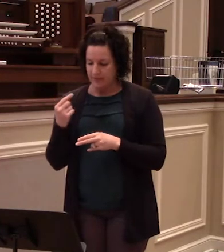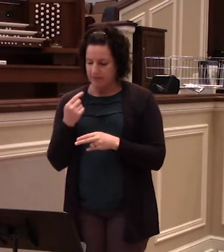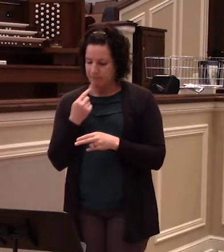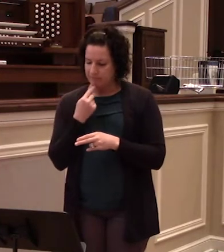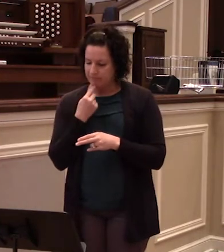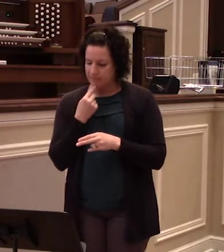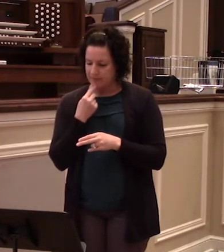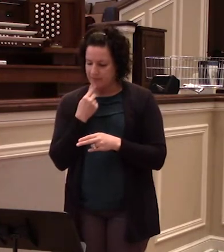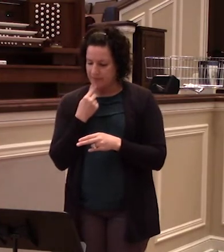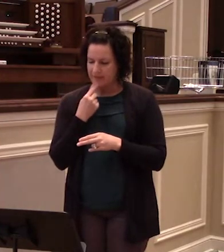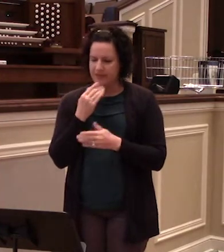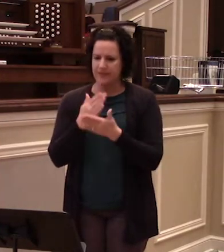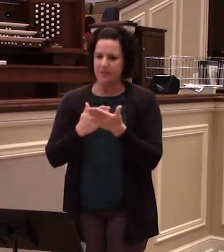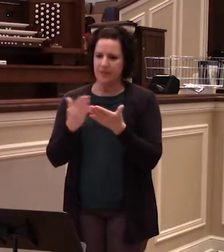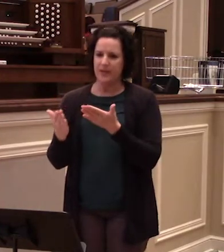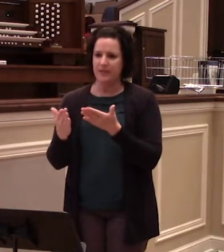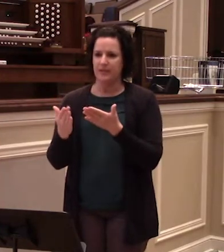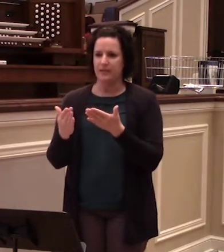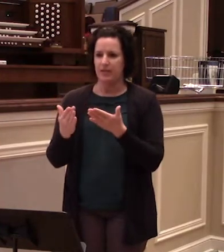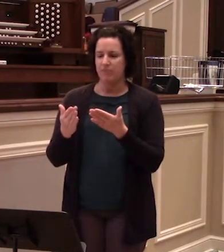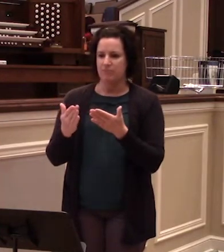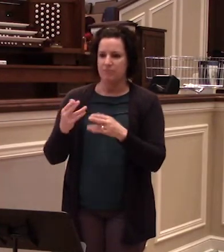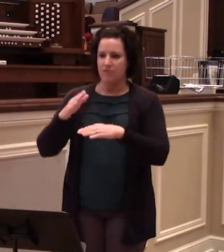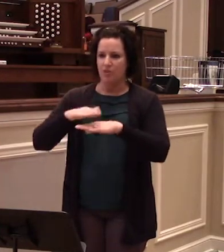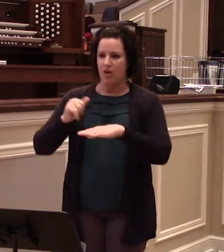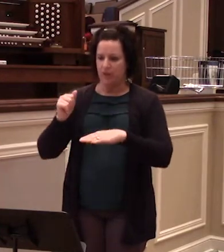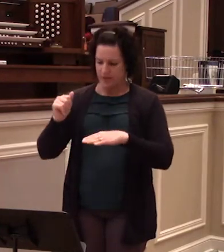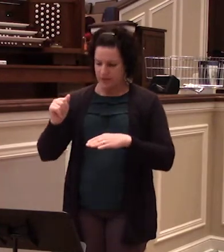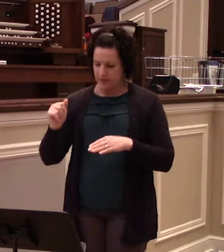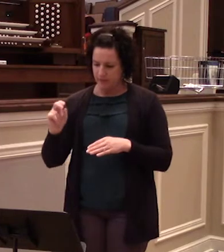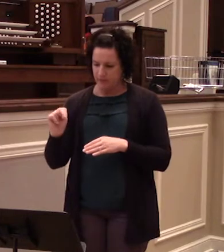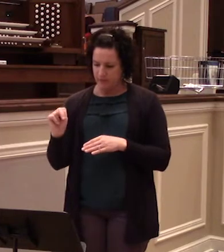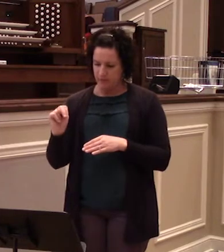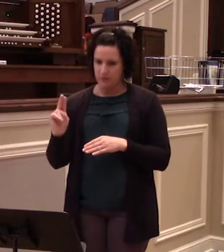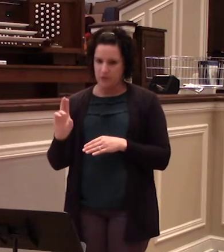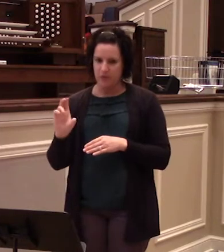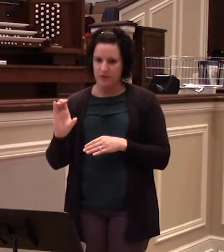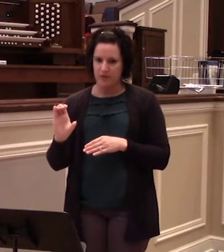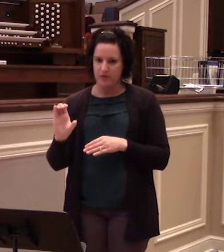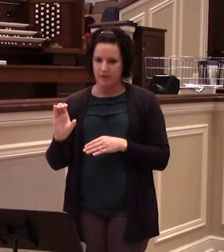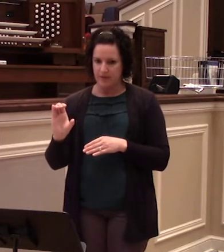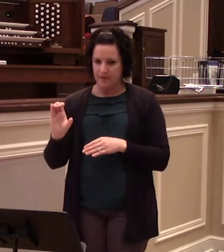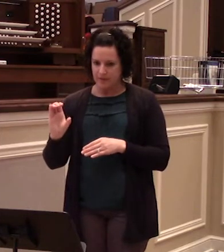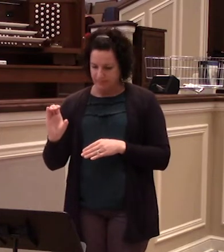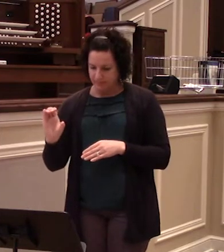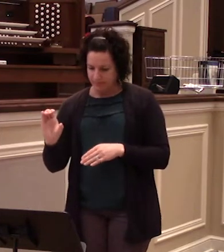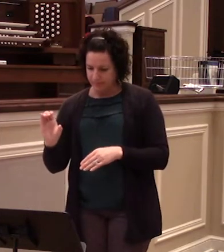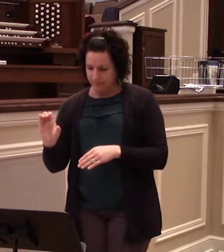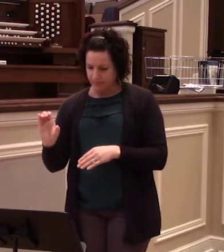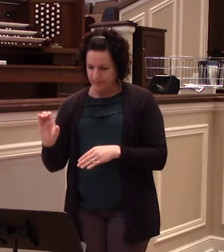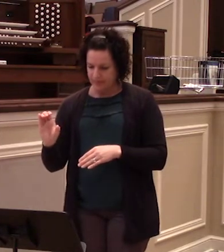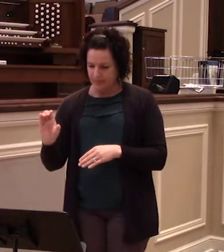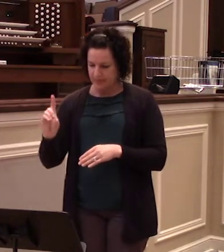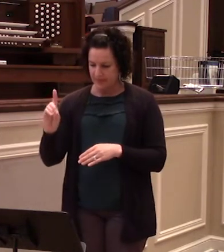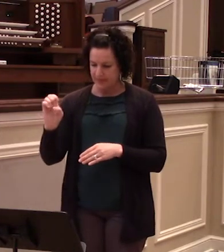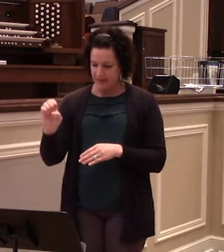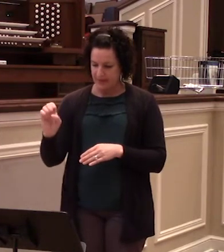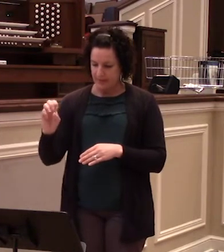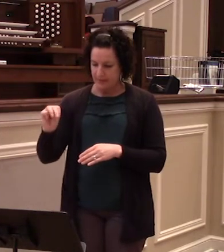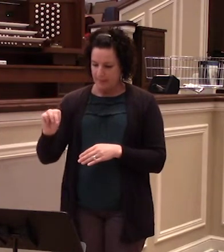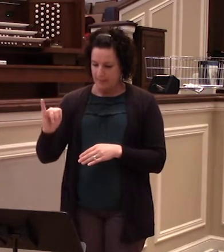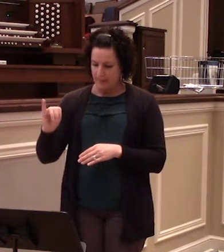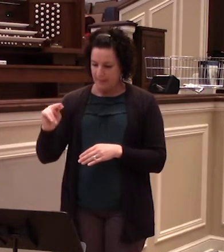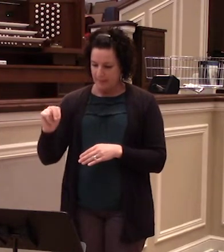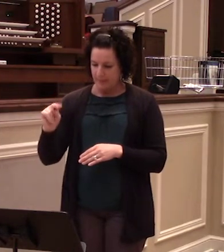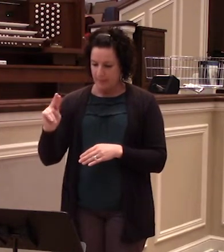Latin that you'll want a little bit of that at church before you go. And so the Nunc Dimittis really means in Latin, now I can depart, or